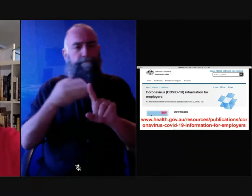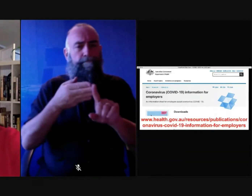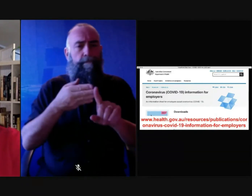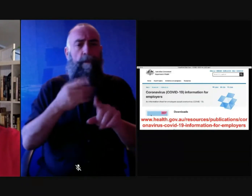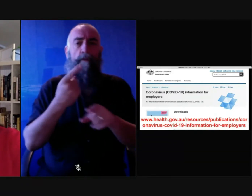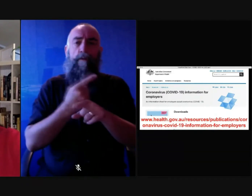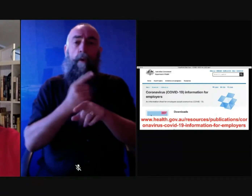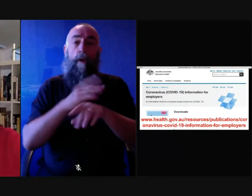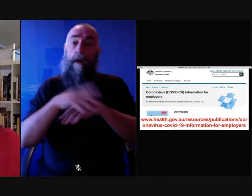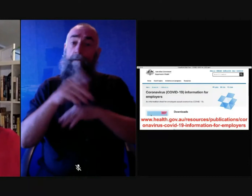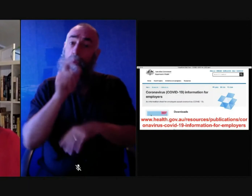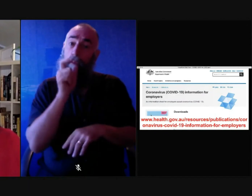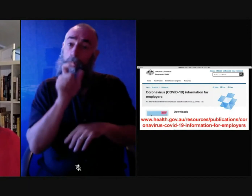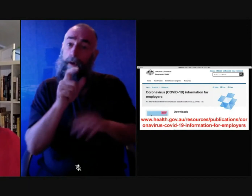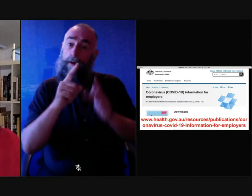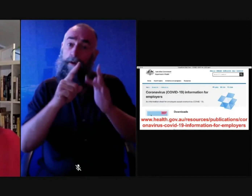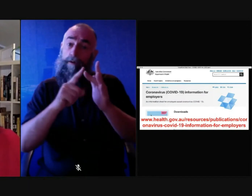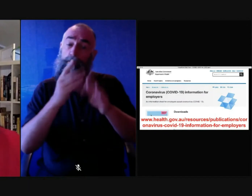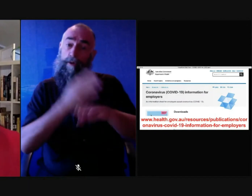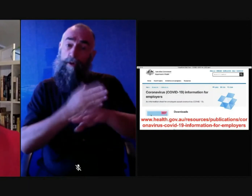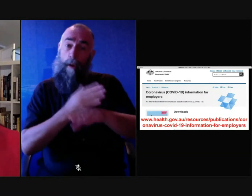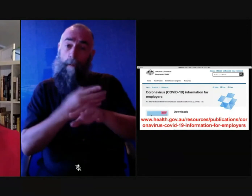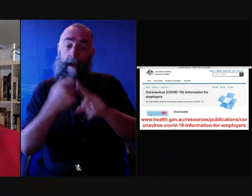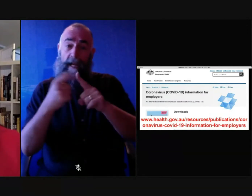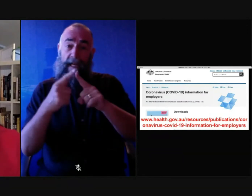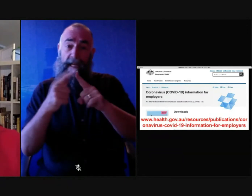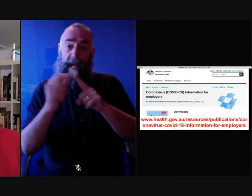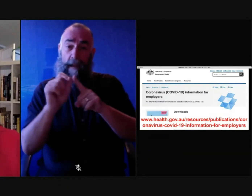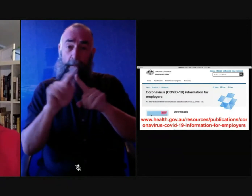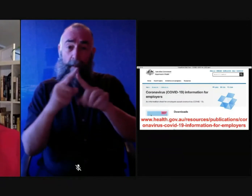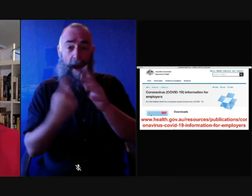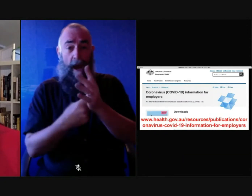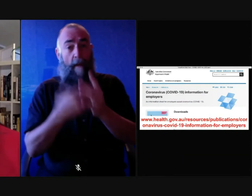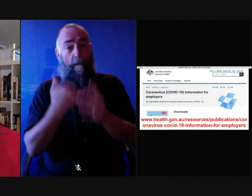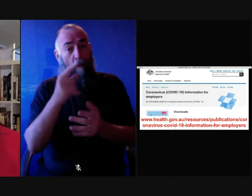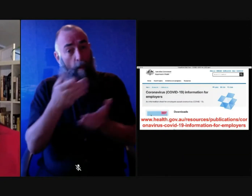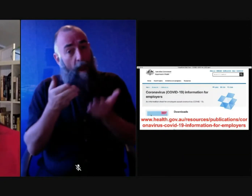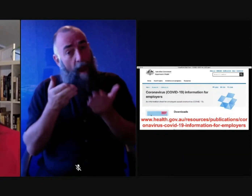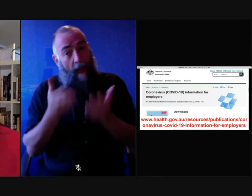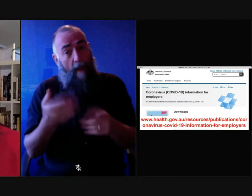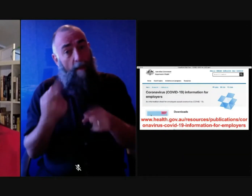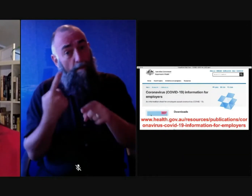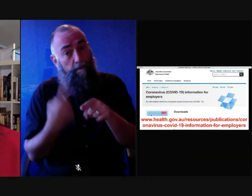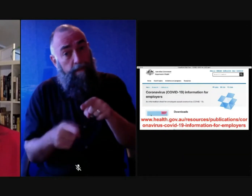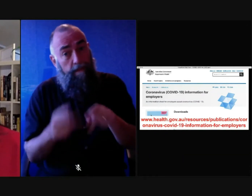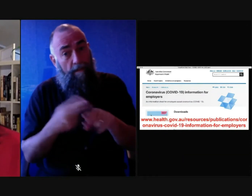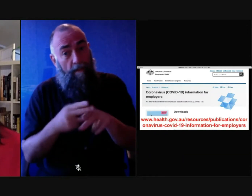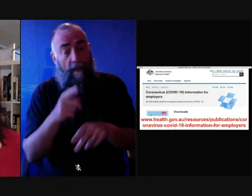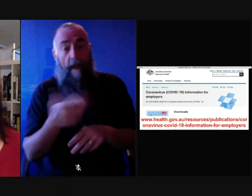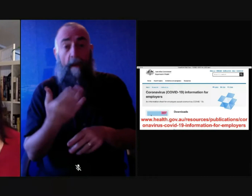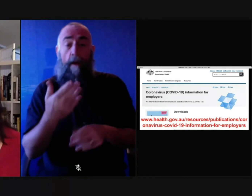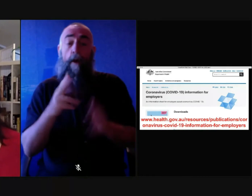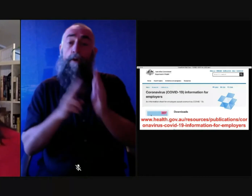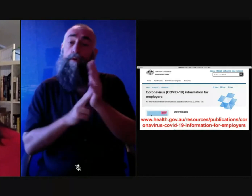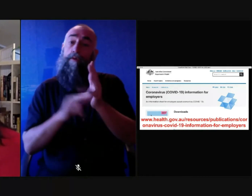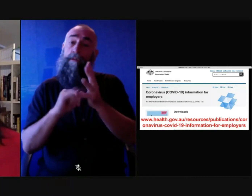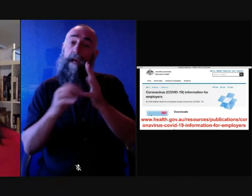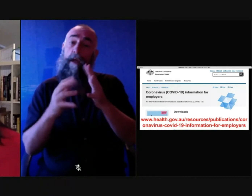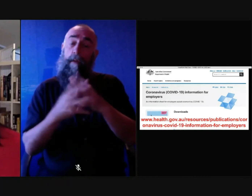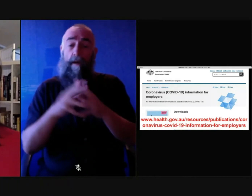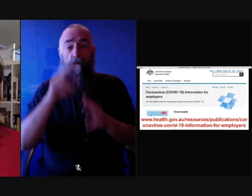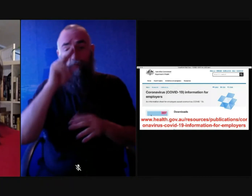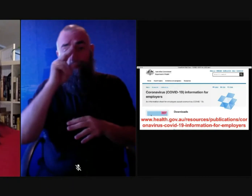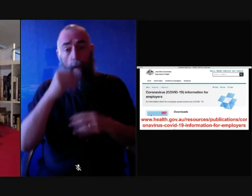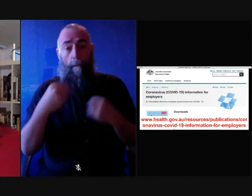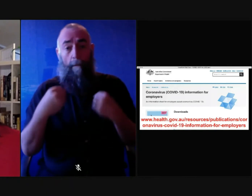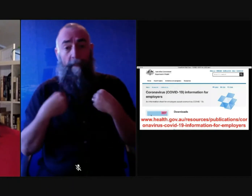JobKeeper. Some of you might be eligible for that. Some of you might be eligible for the New South Wales Small Business Grant for $10,000 as